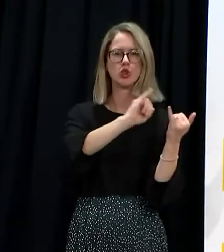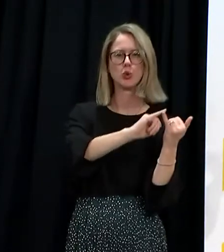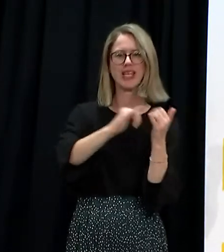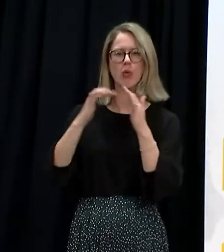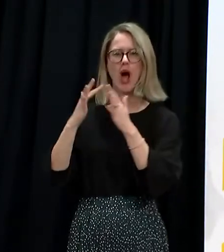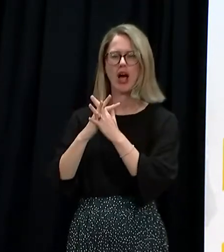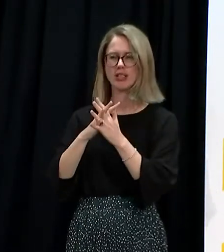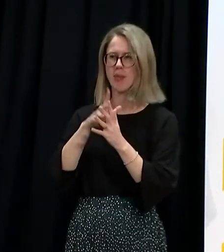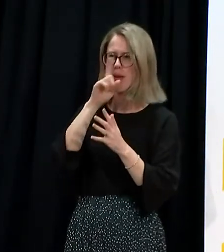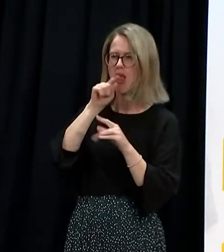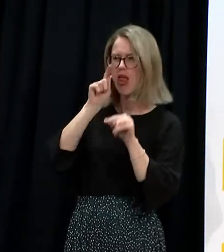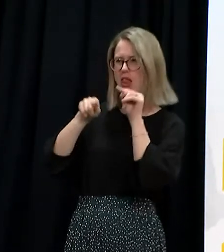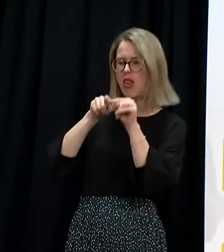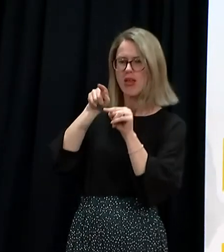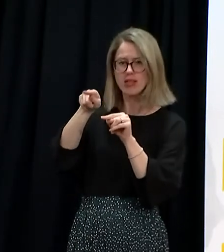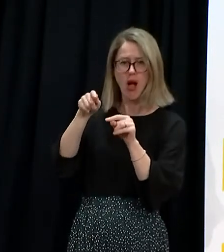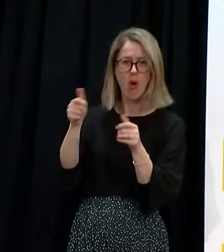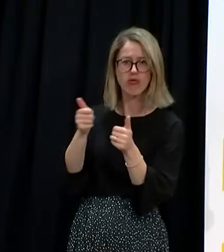of thumb,